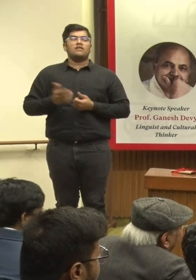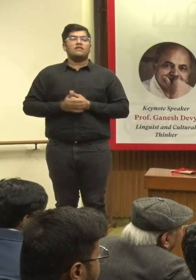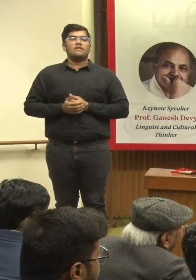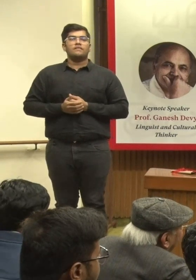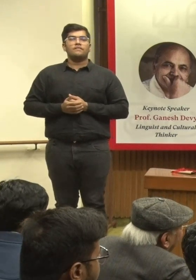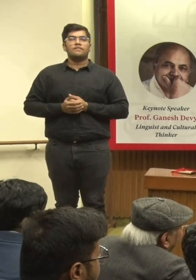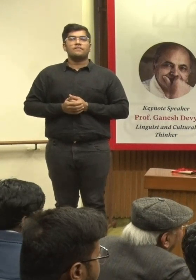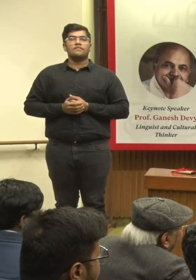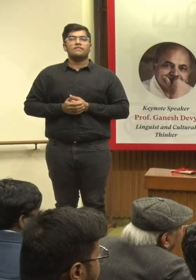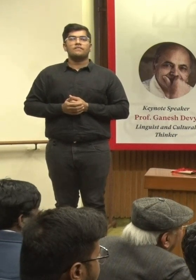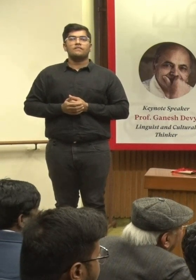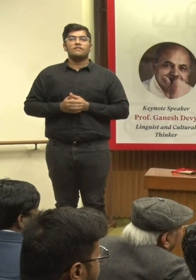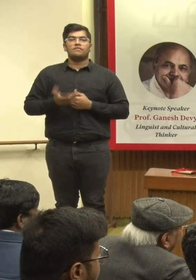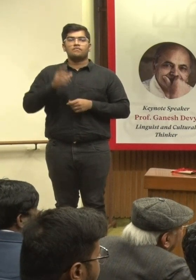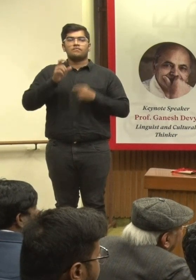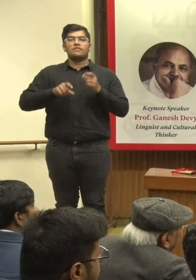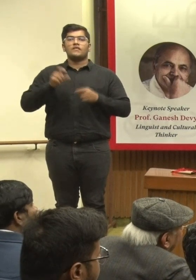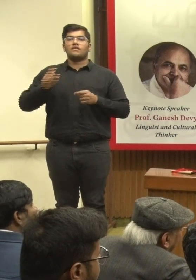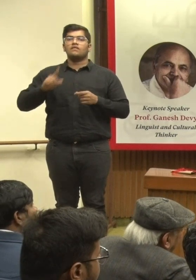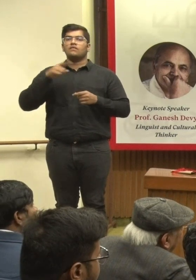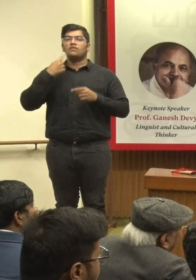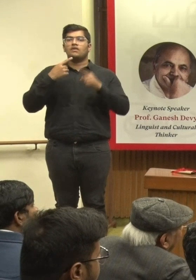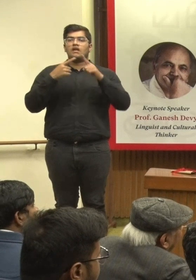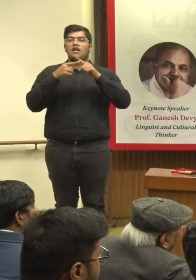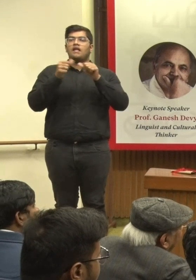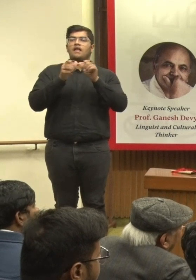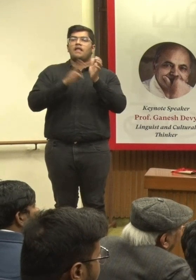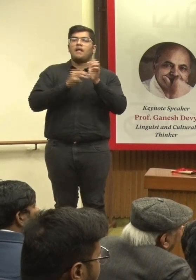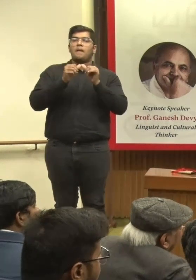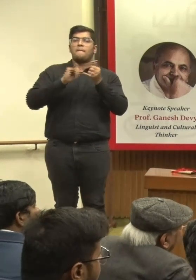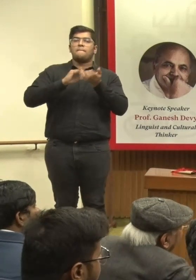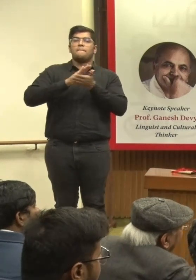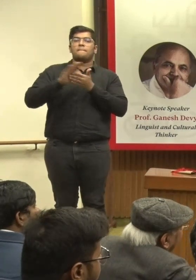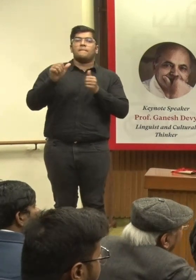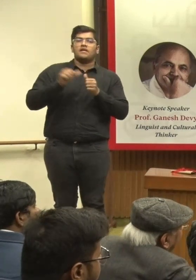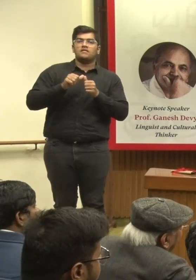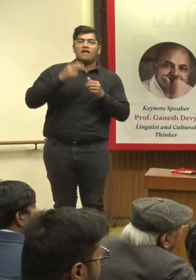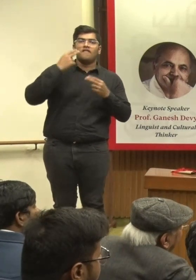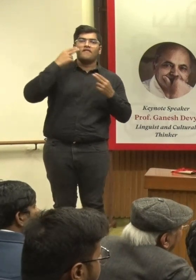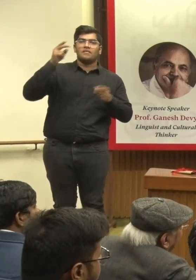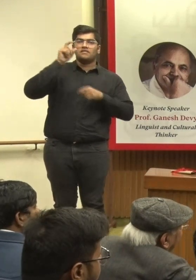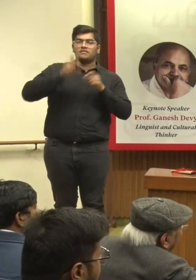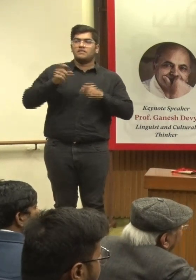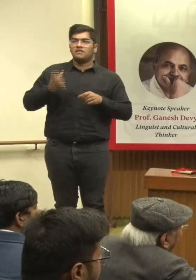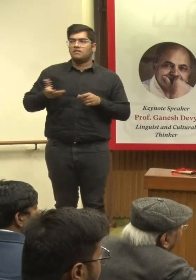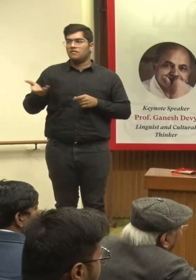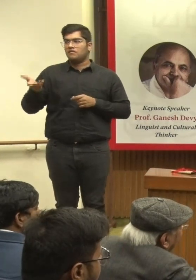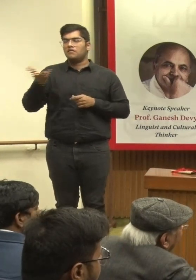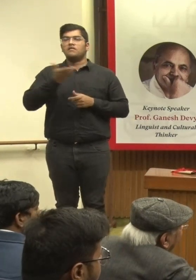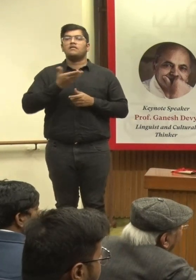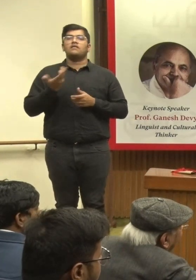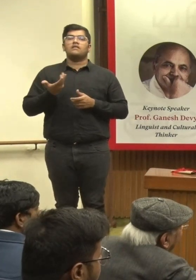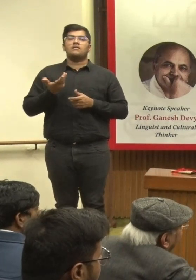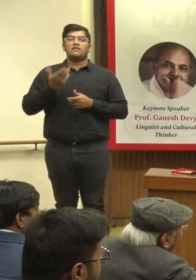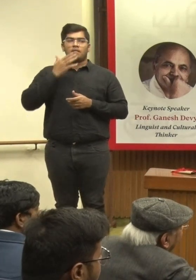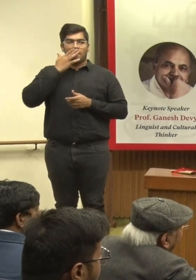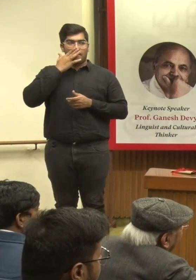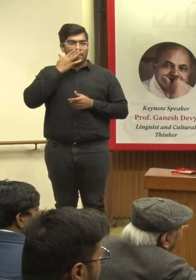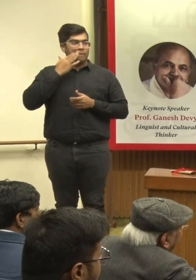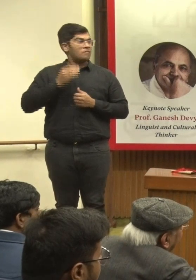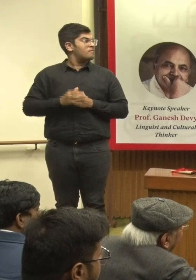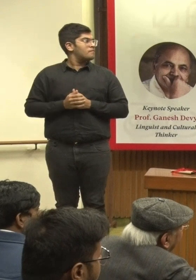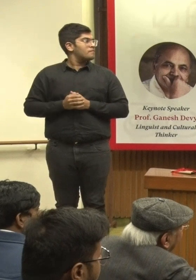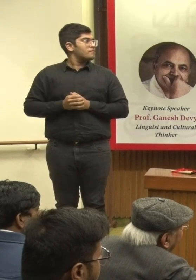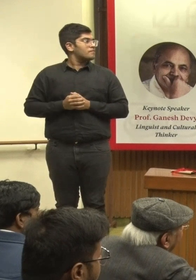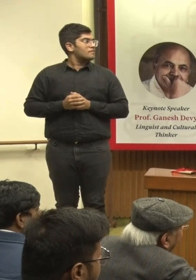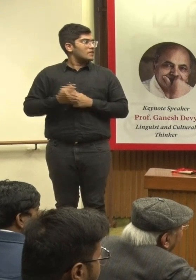singers, entertainers, the tamasha players in Maharashtra, the kaikadis, the rope walkers.